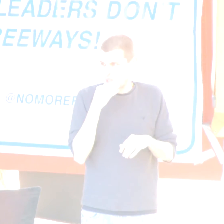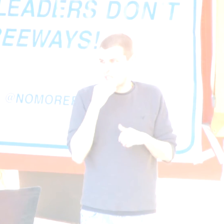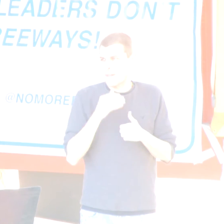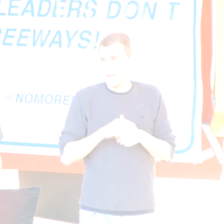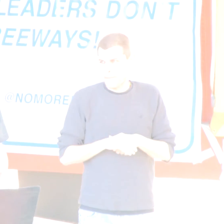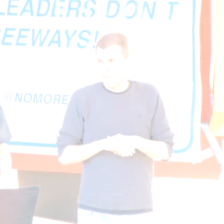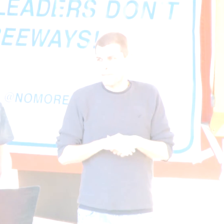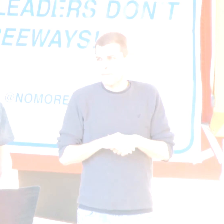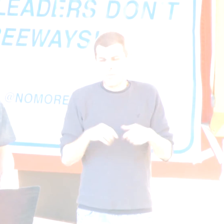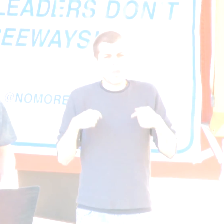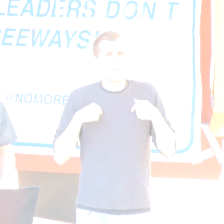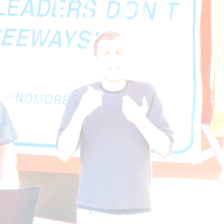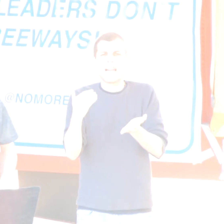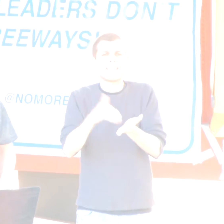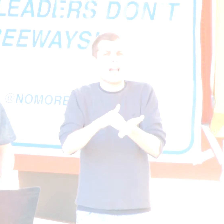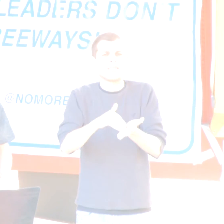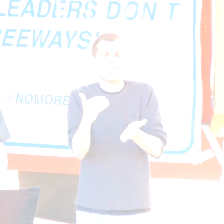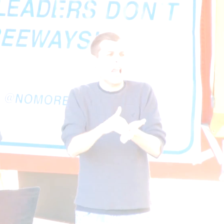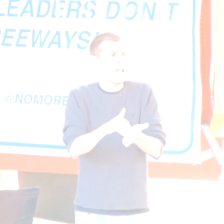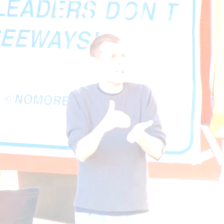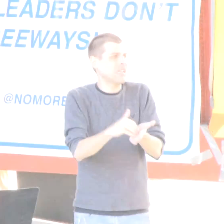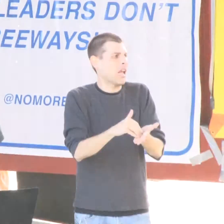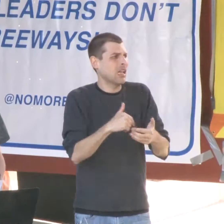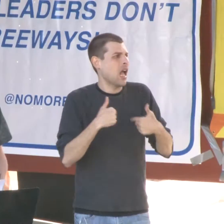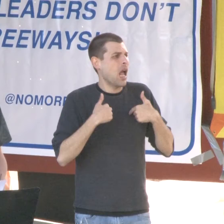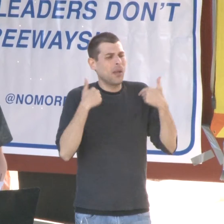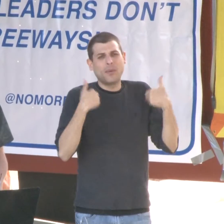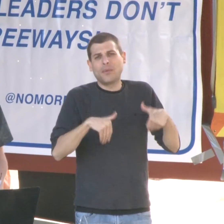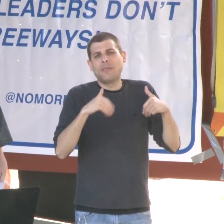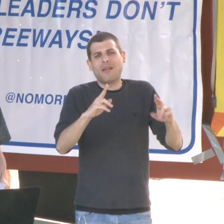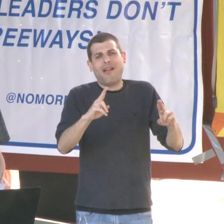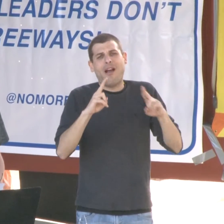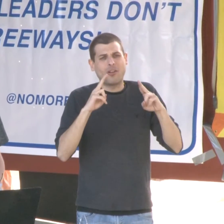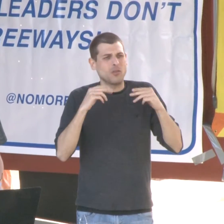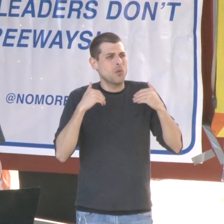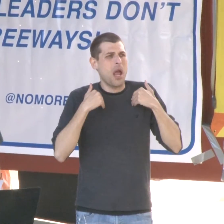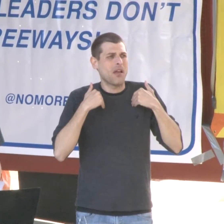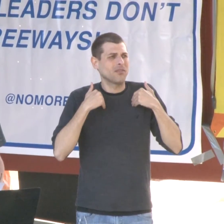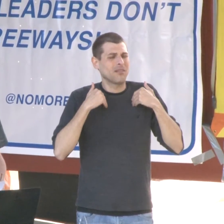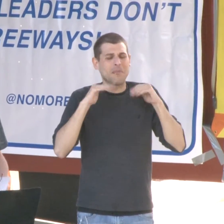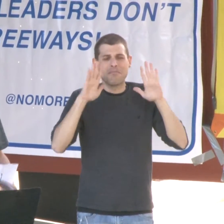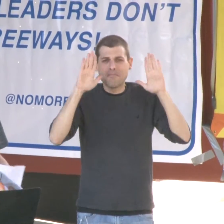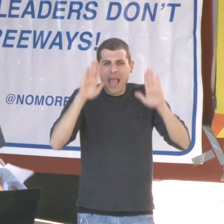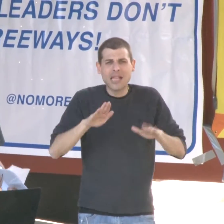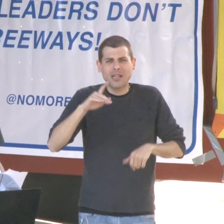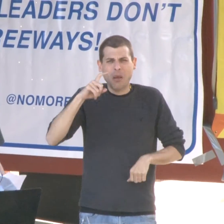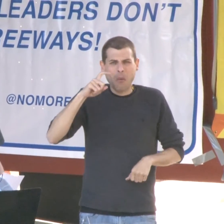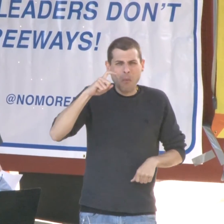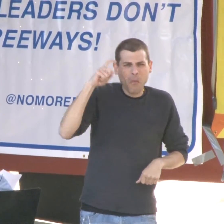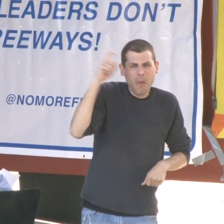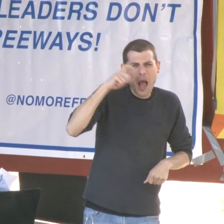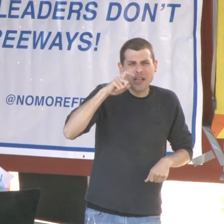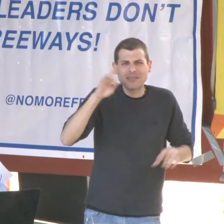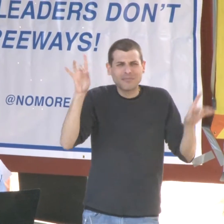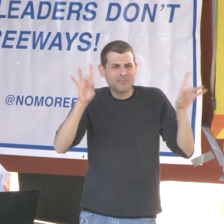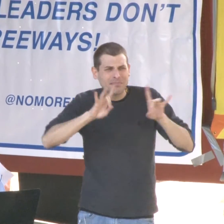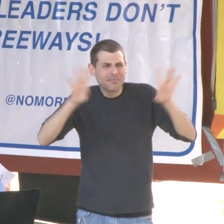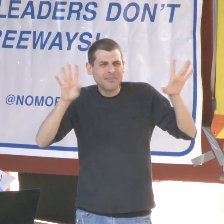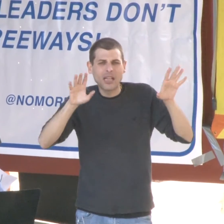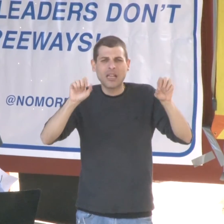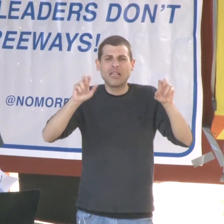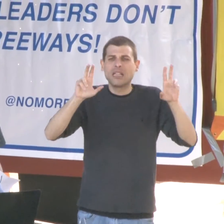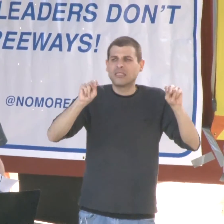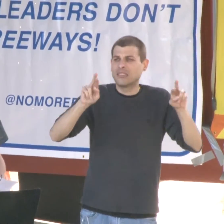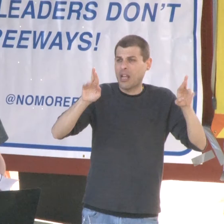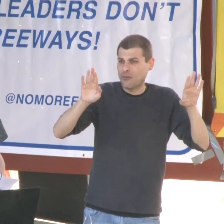I've time and time again been so honored and grateful to have the moral clarity and the wisdom and the youth energy of Sunrise,